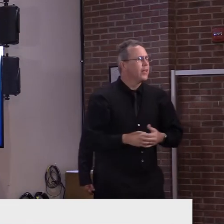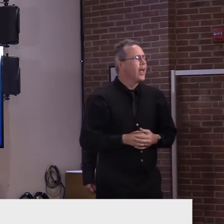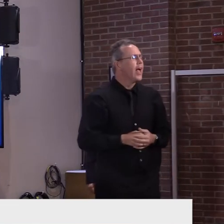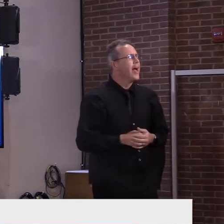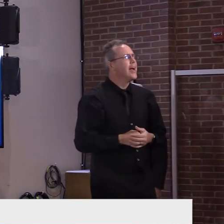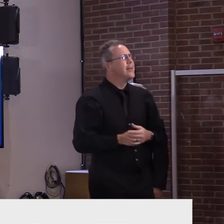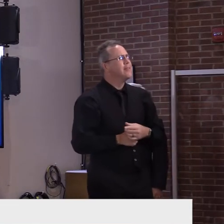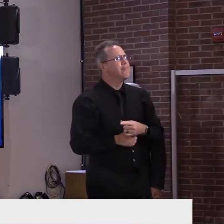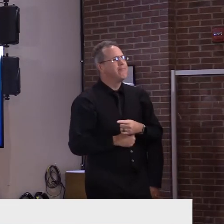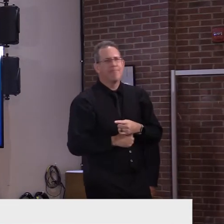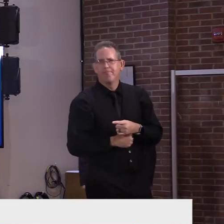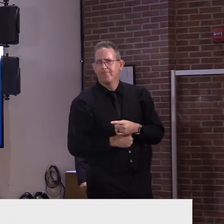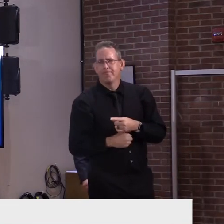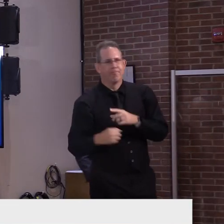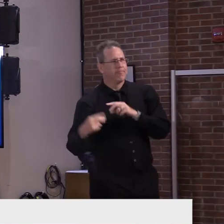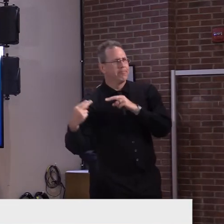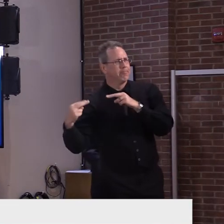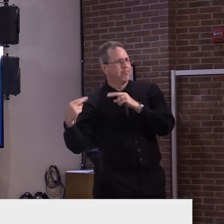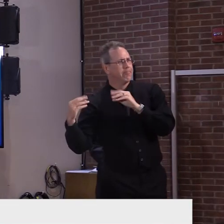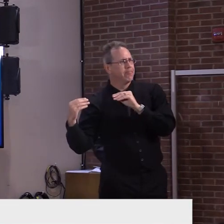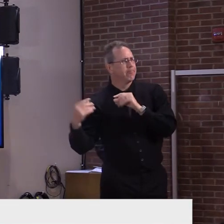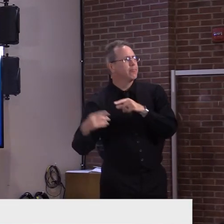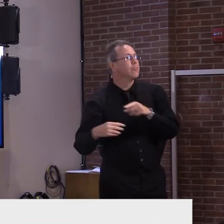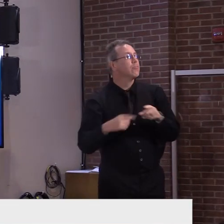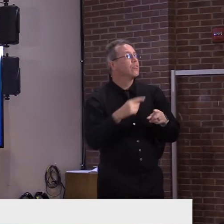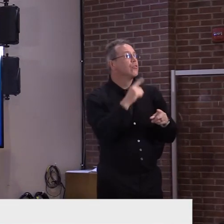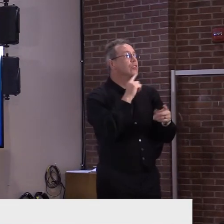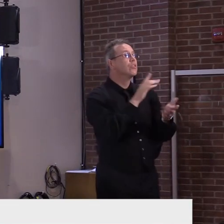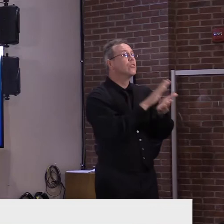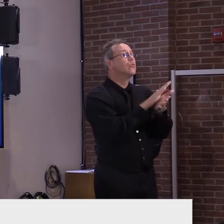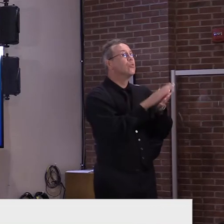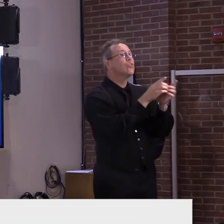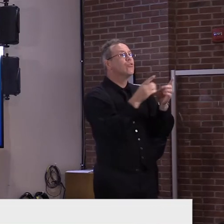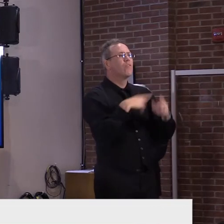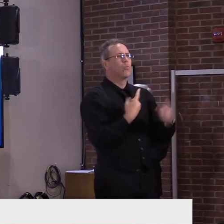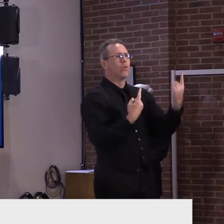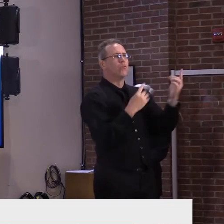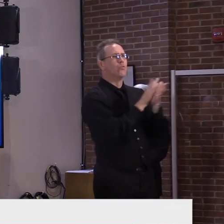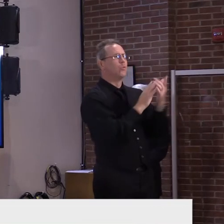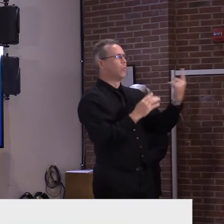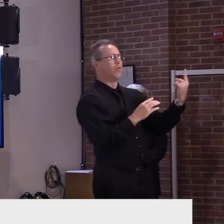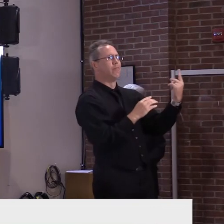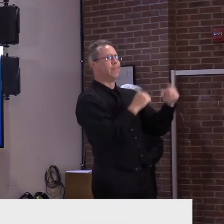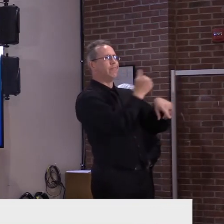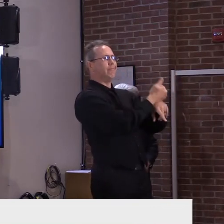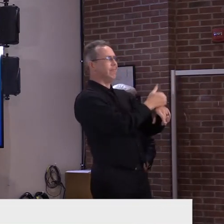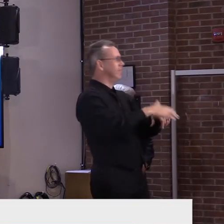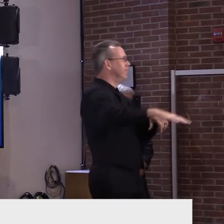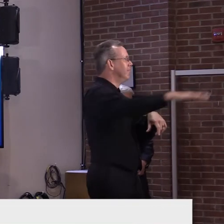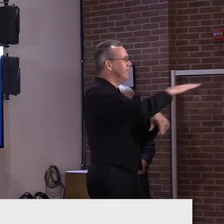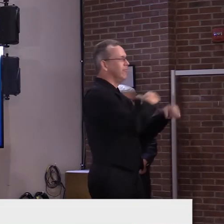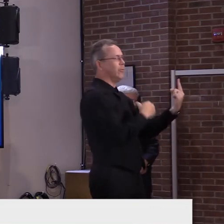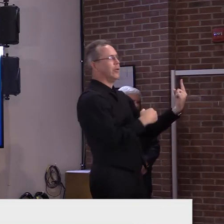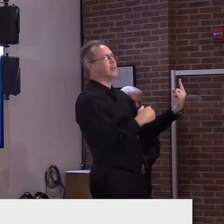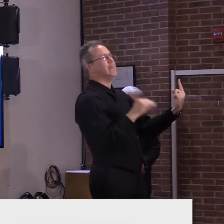district and they only have one school. One school, okay. Thank you.